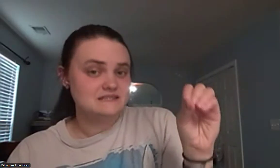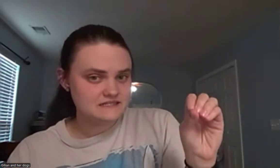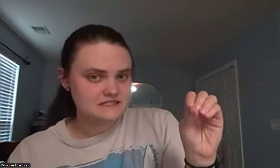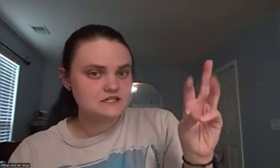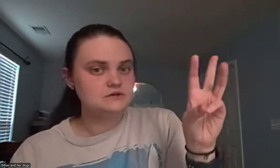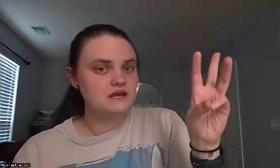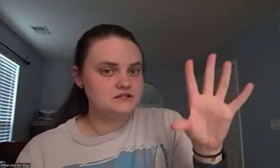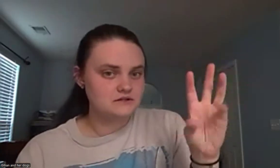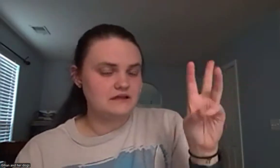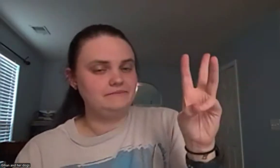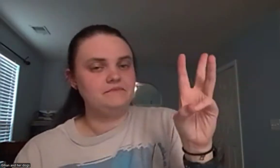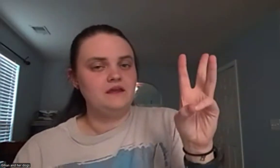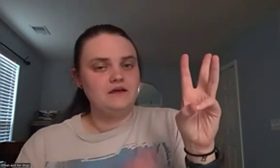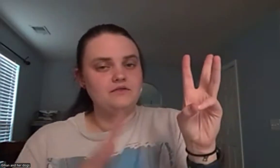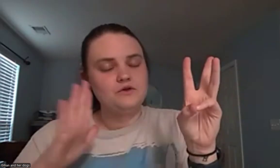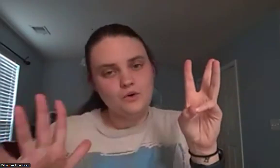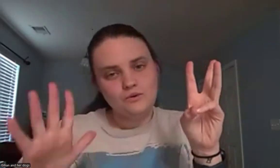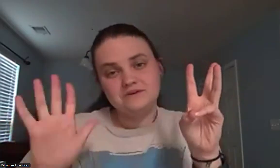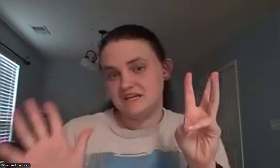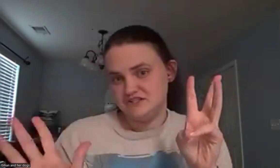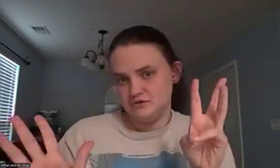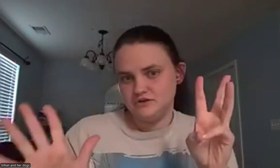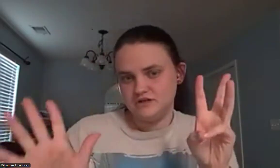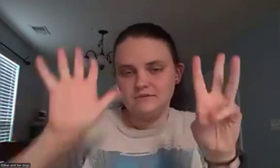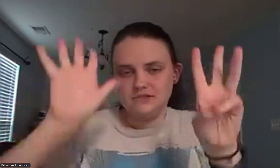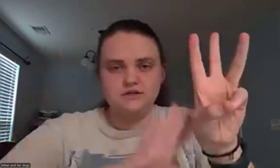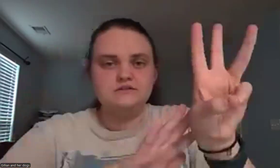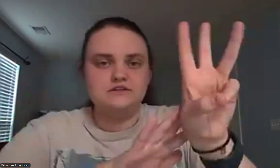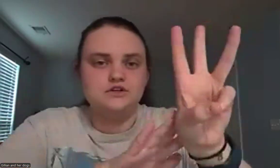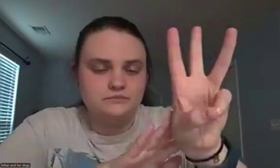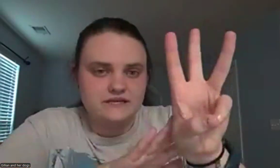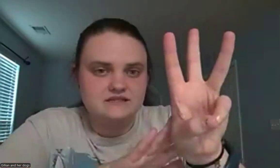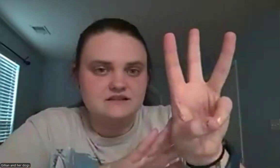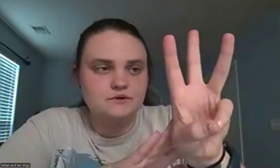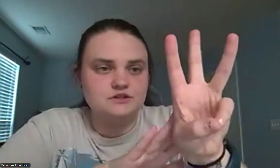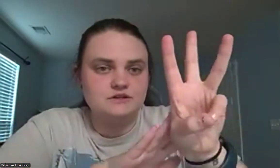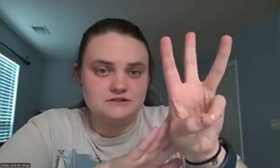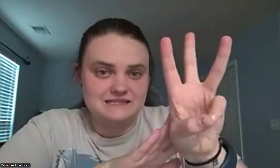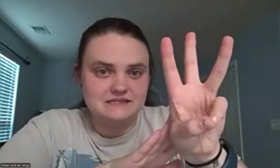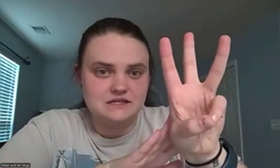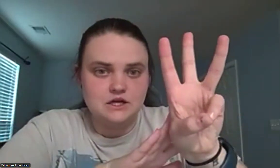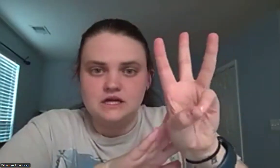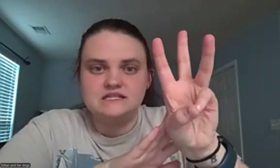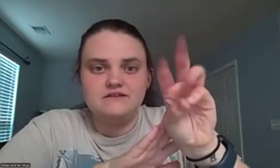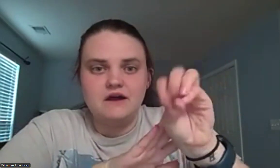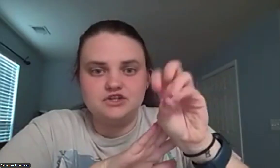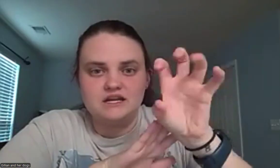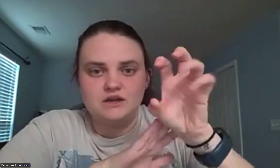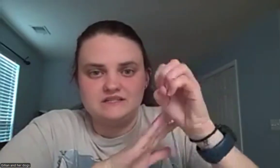60, you can do like it's actually a cool trick I'm gonna show you. So you basically when you're doing your six, instead of having to try to go into this